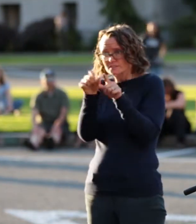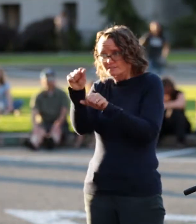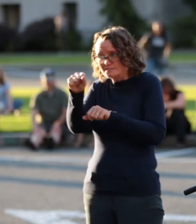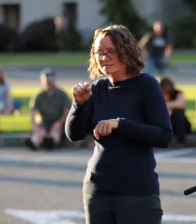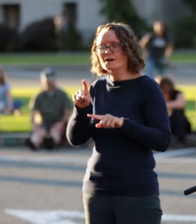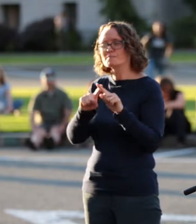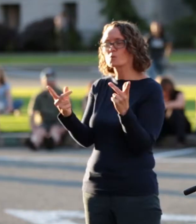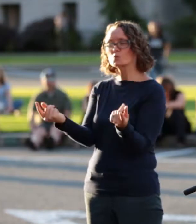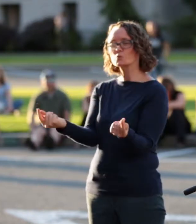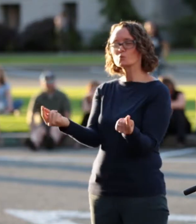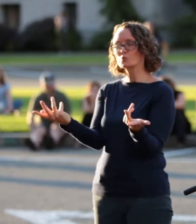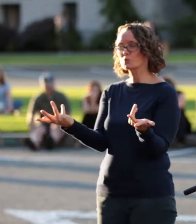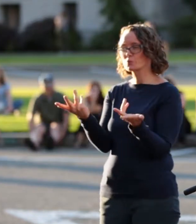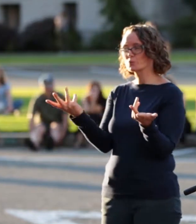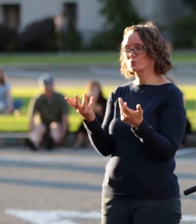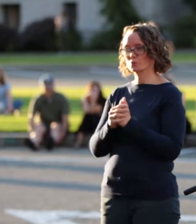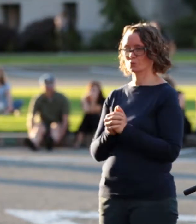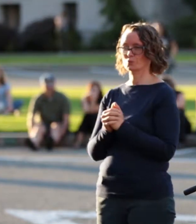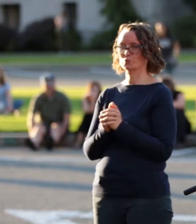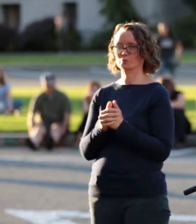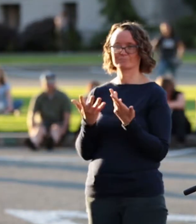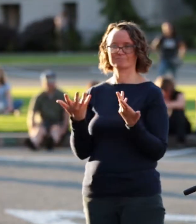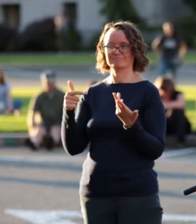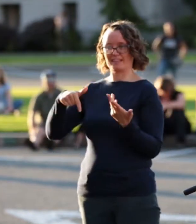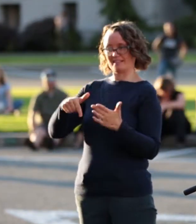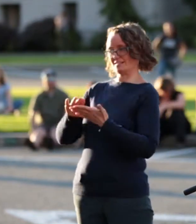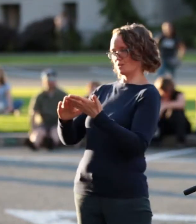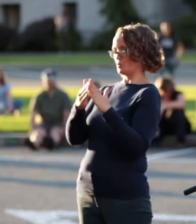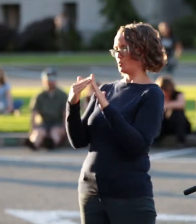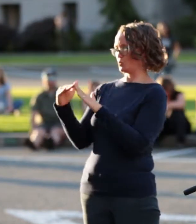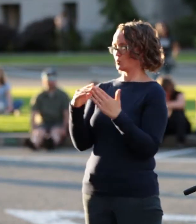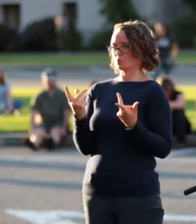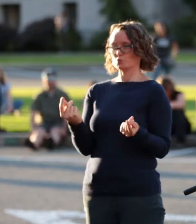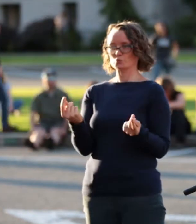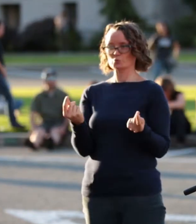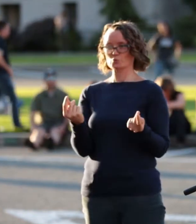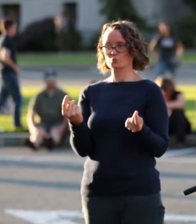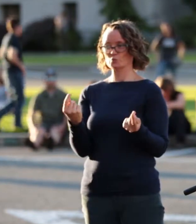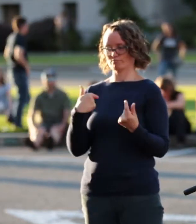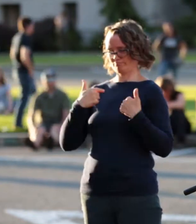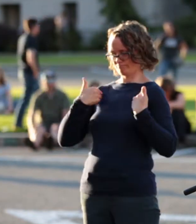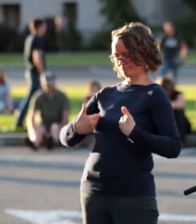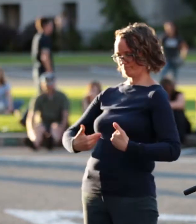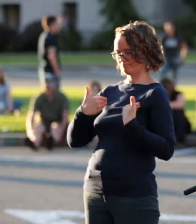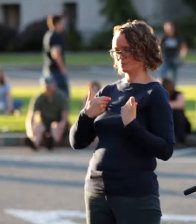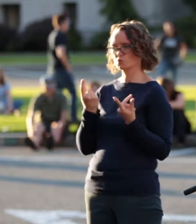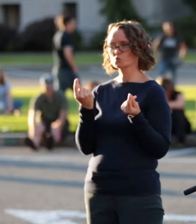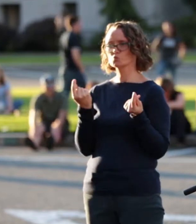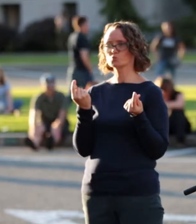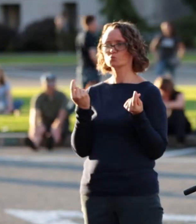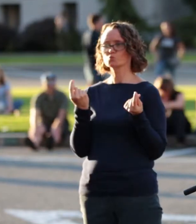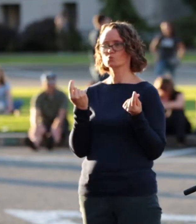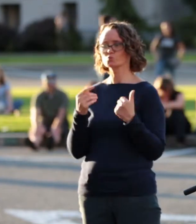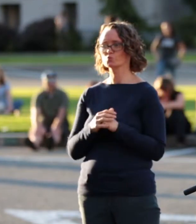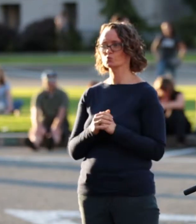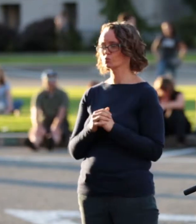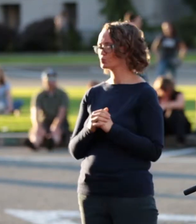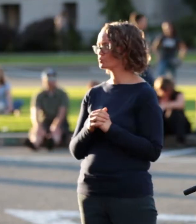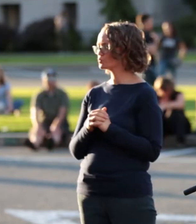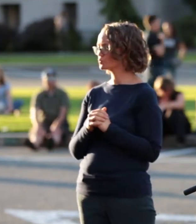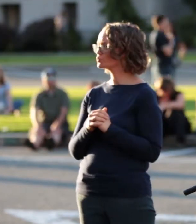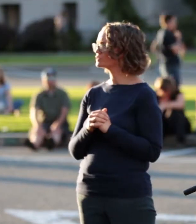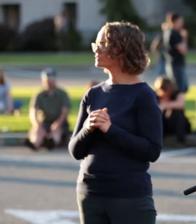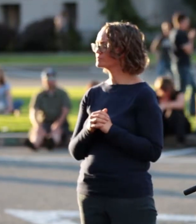stories and our story as a community be around this issue? Do we want the story where we stand aside and let things fall as